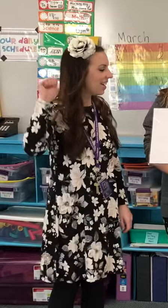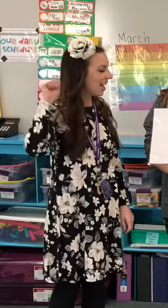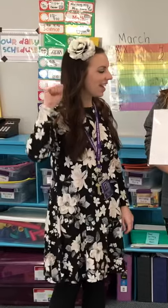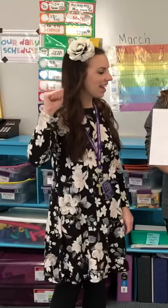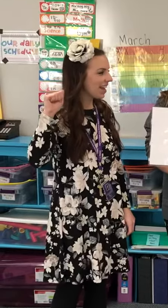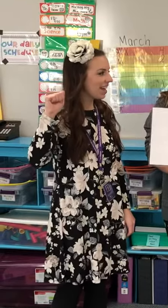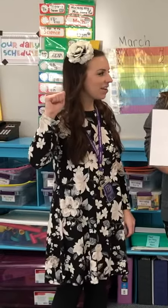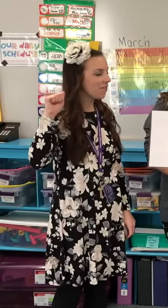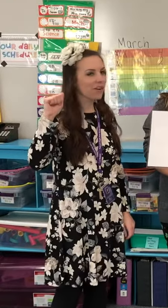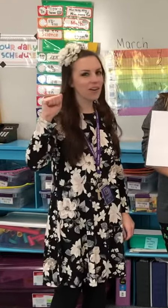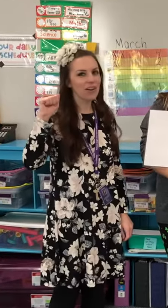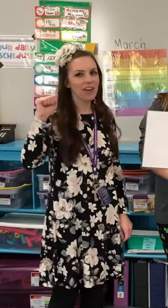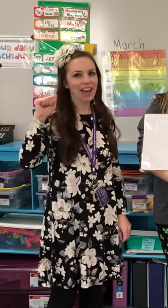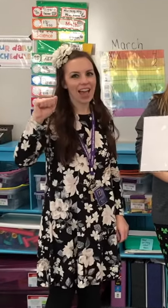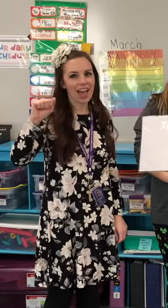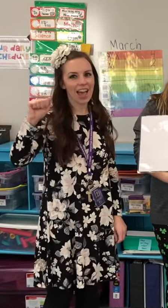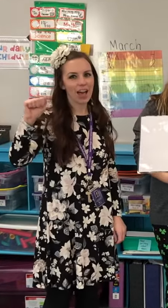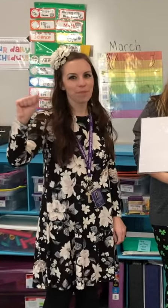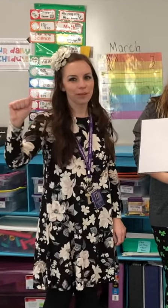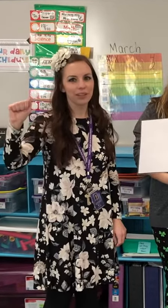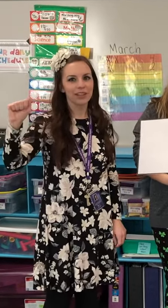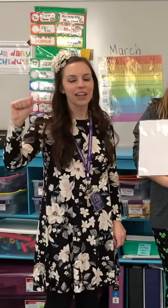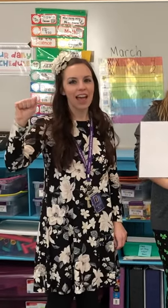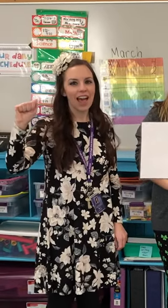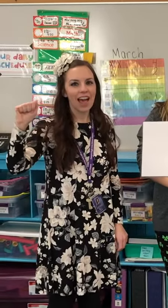A for apple.